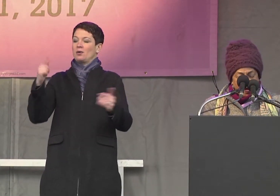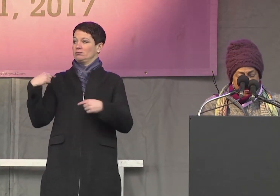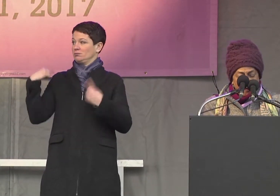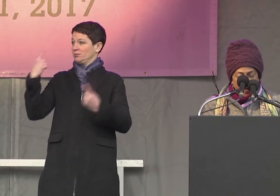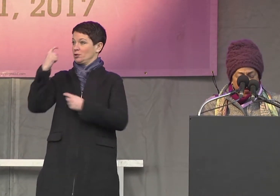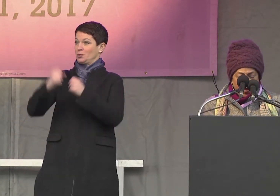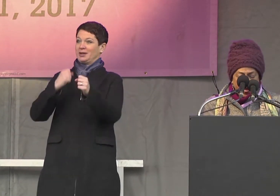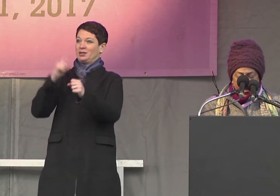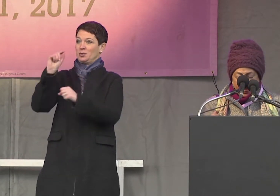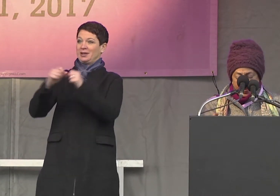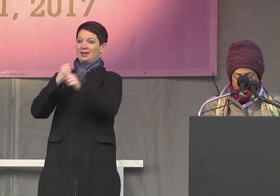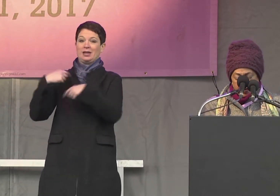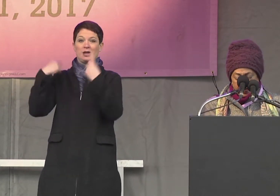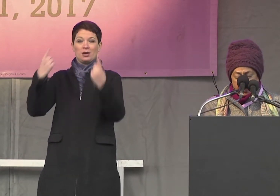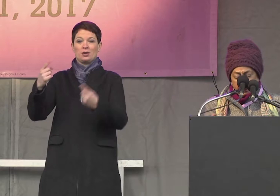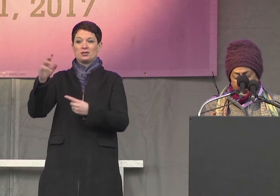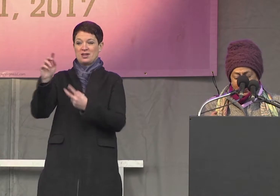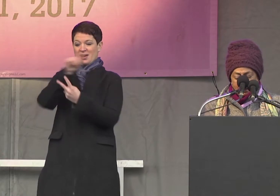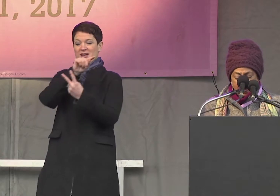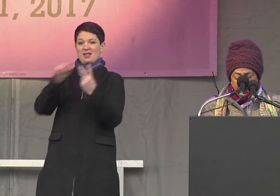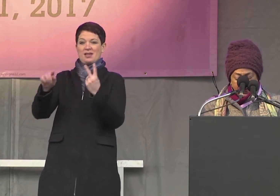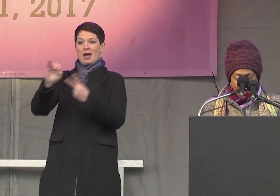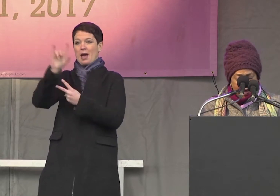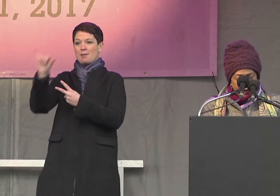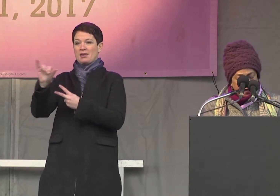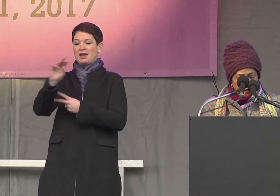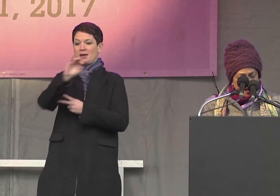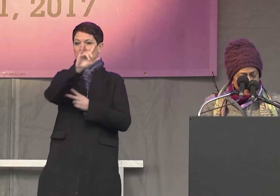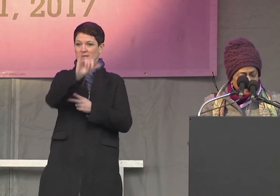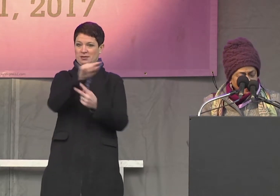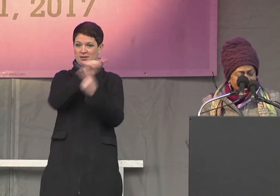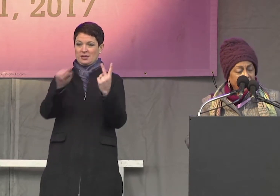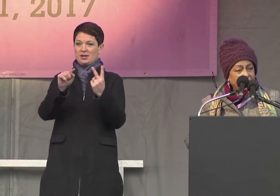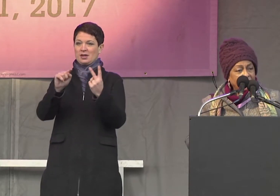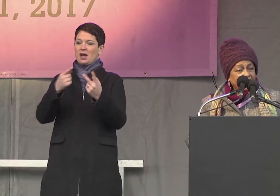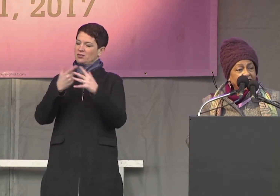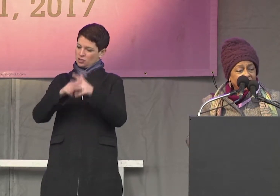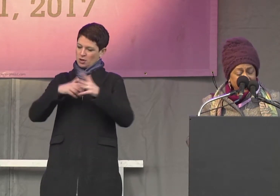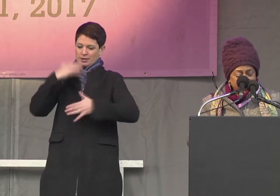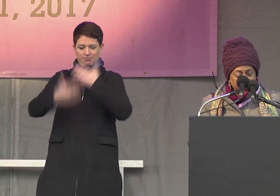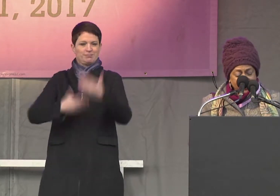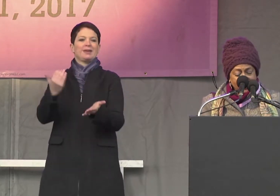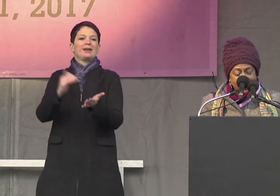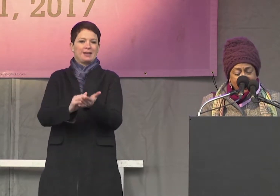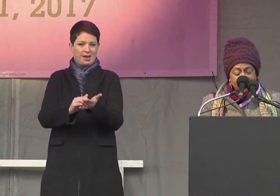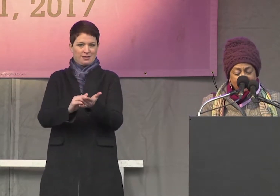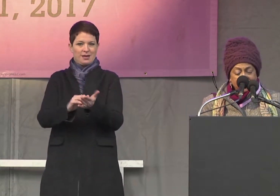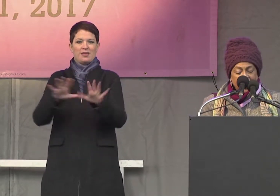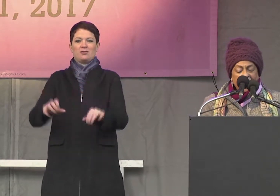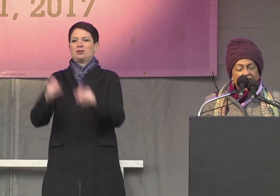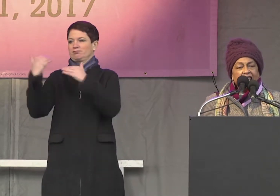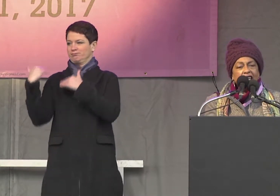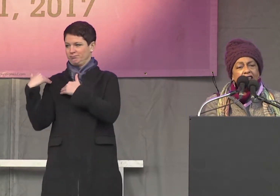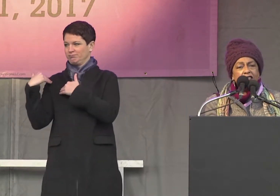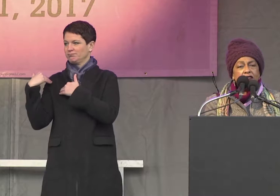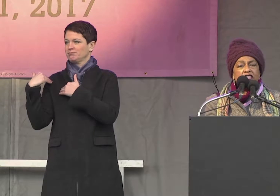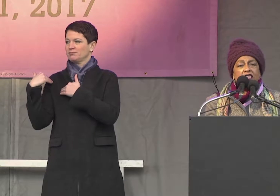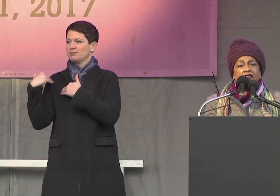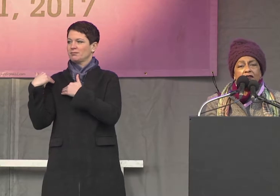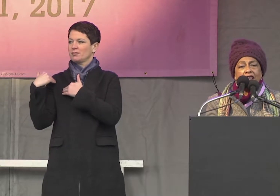later, Marielle and Emily picked up the baton to make this happen again here in our city.